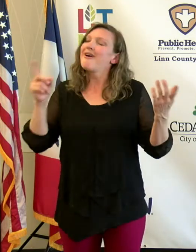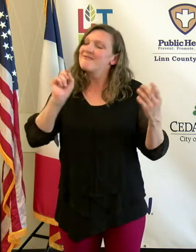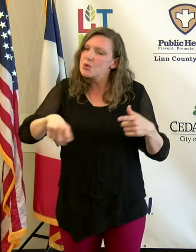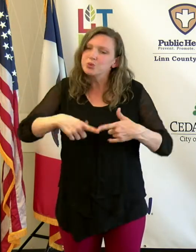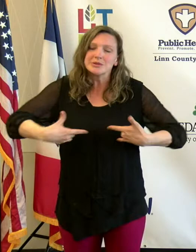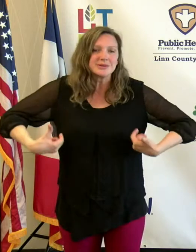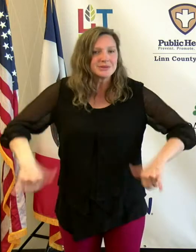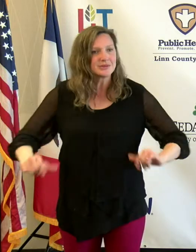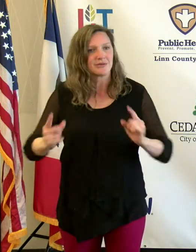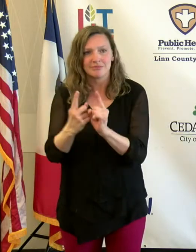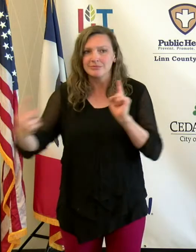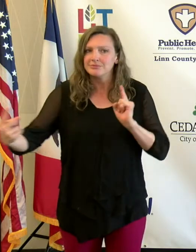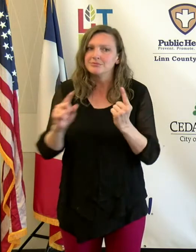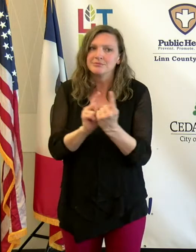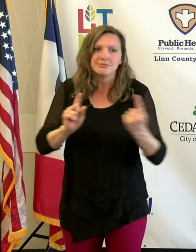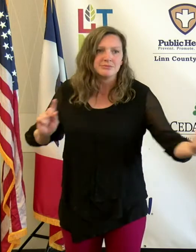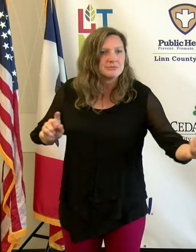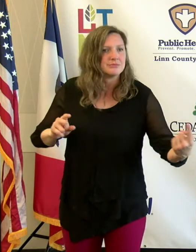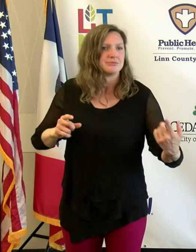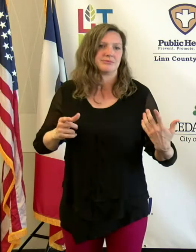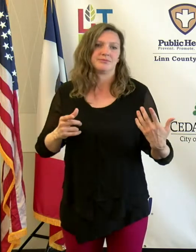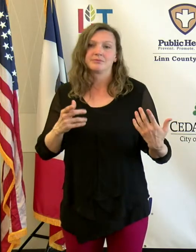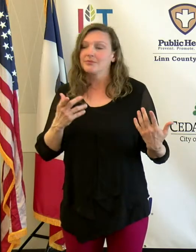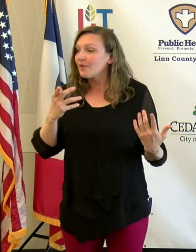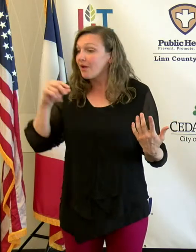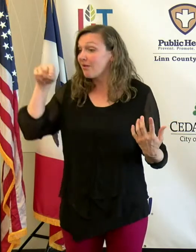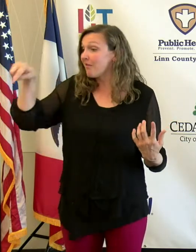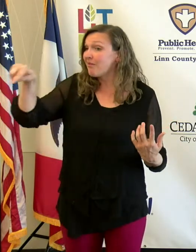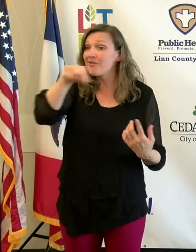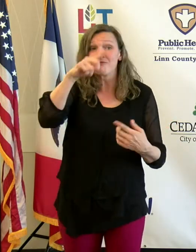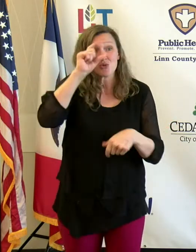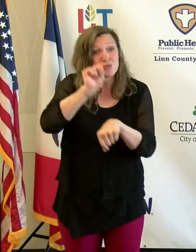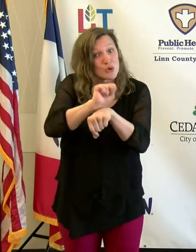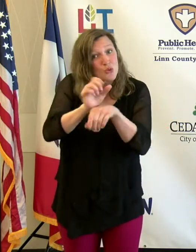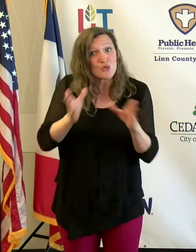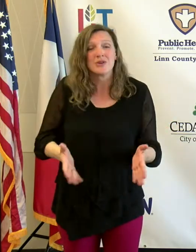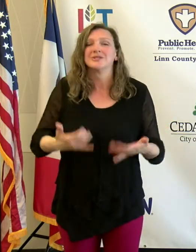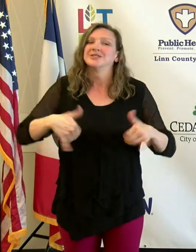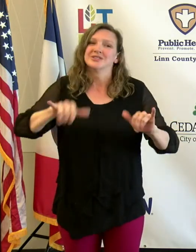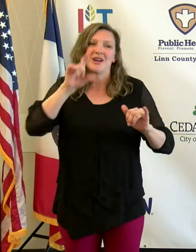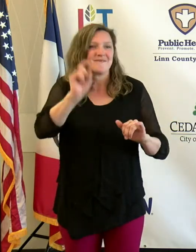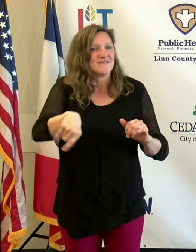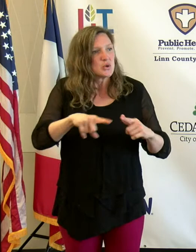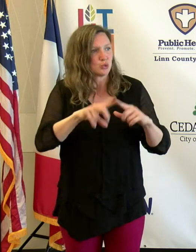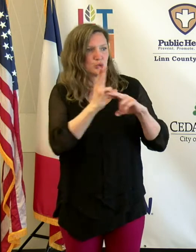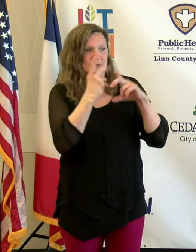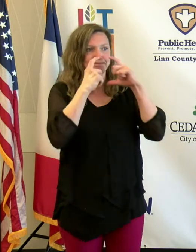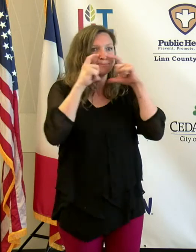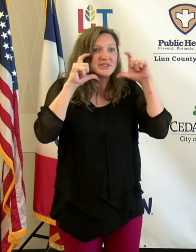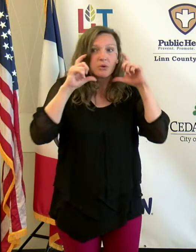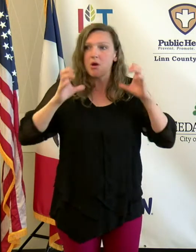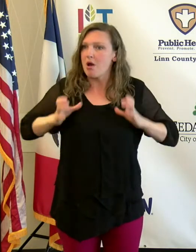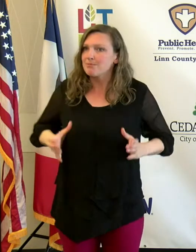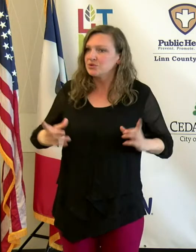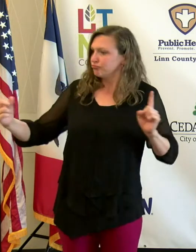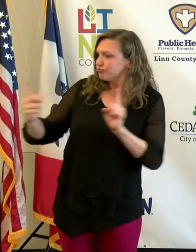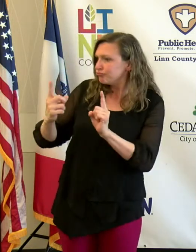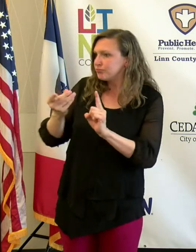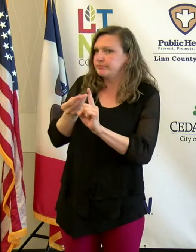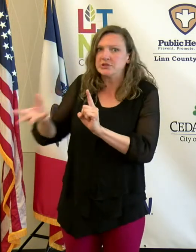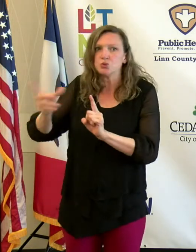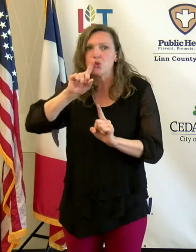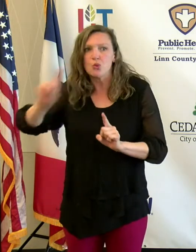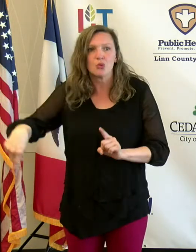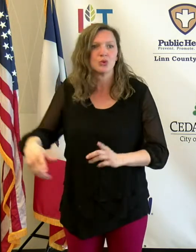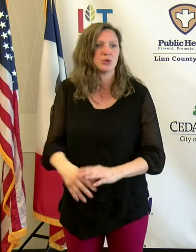importance for employees and customers to wear cloth face coverings. As I just